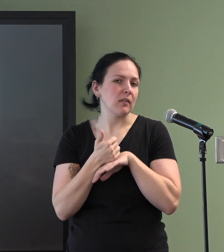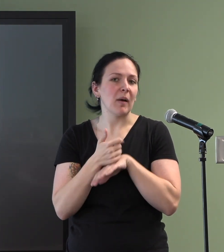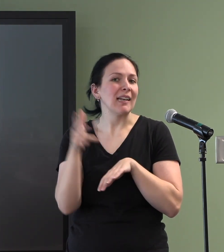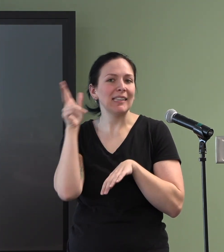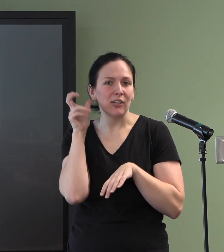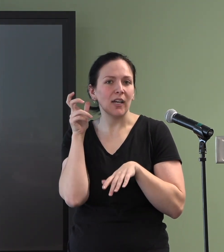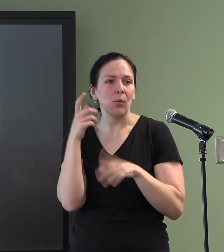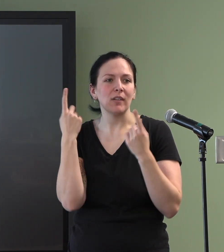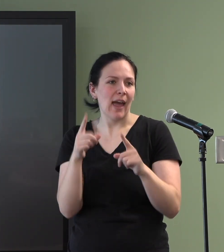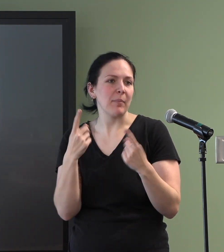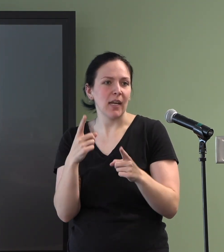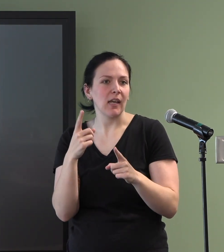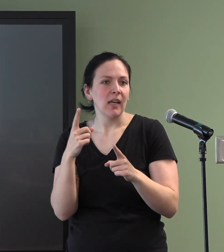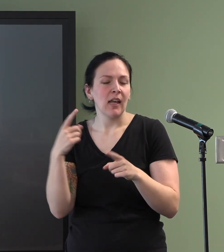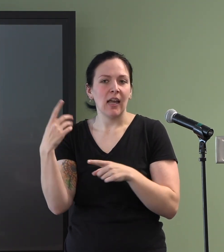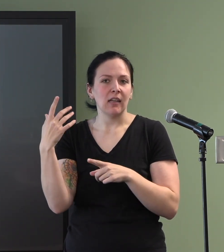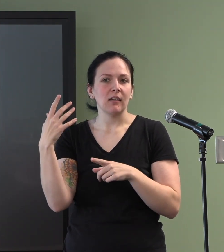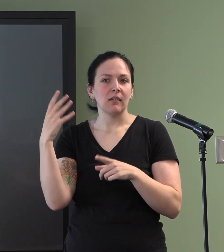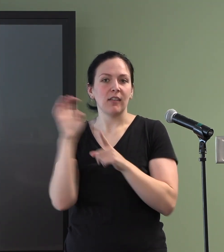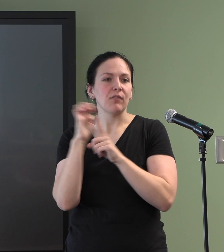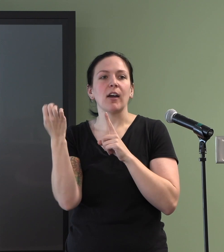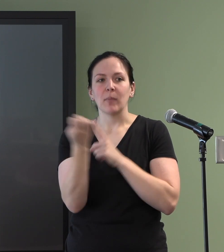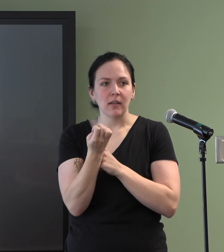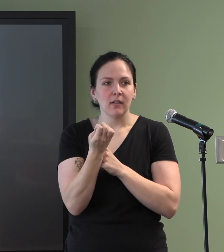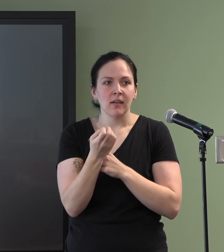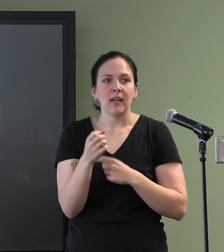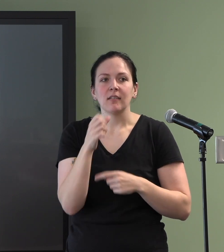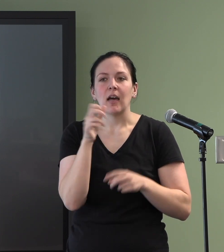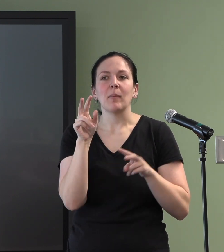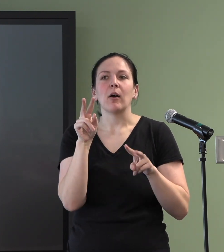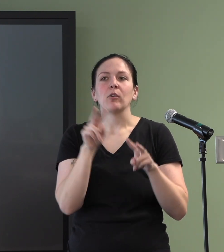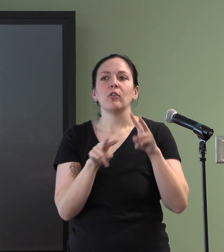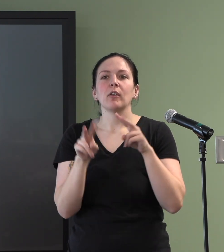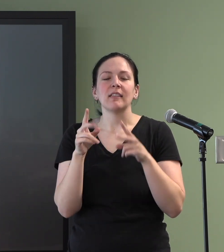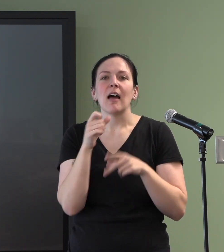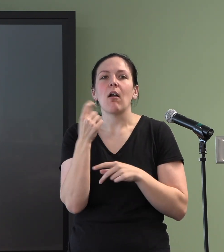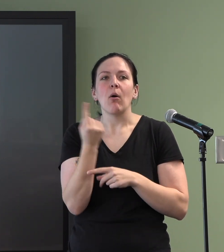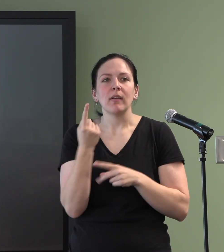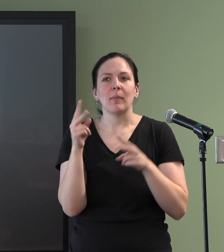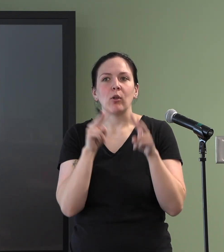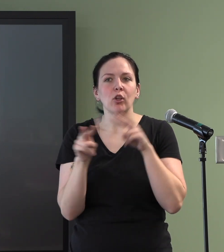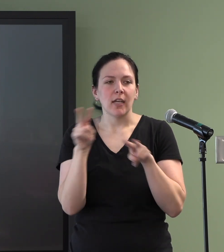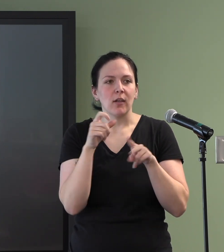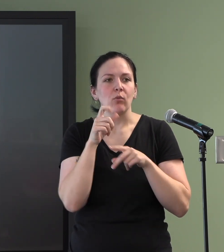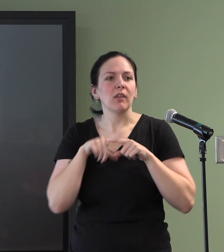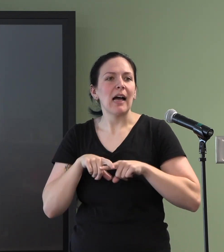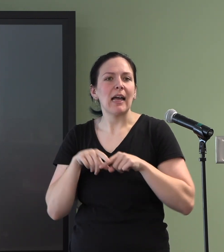upon hearing what is happening in the environment. It's not about it's not always about looking. They don't rely on